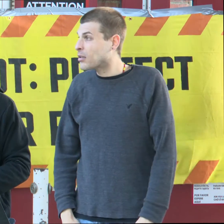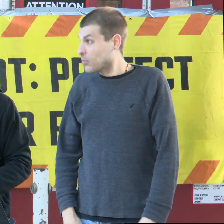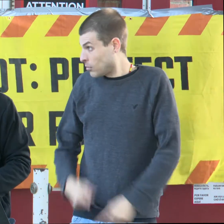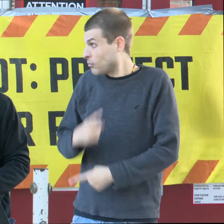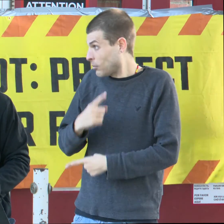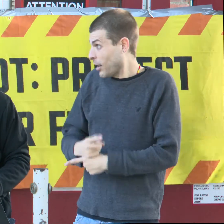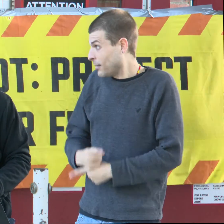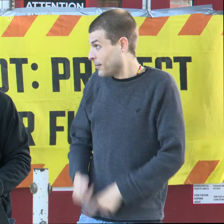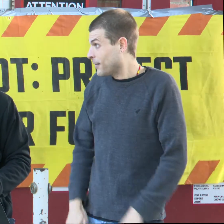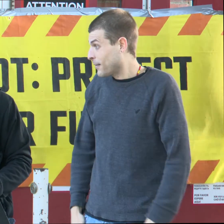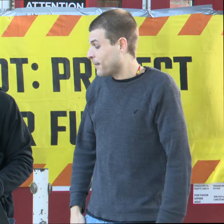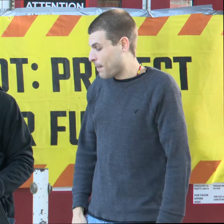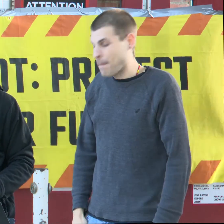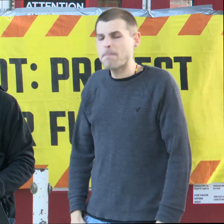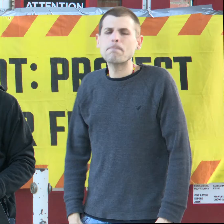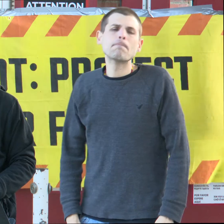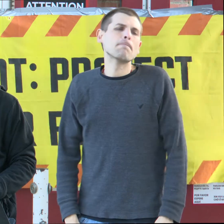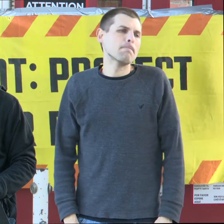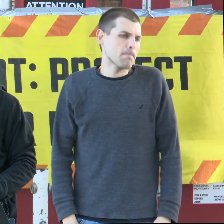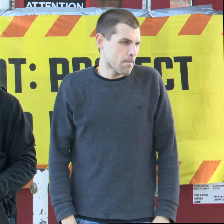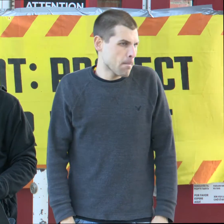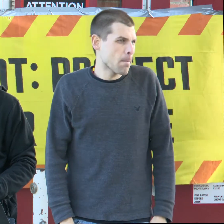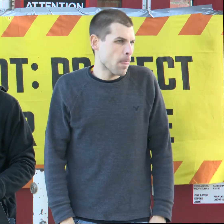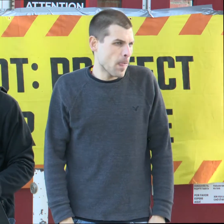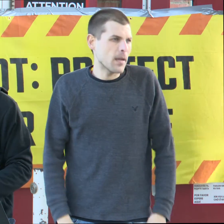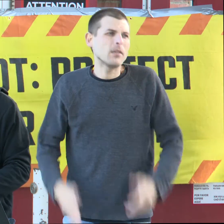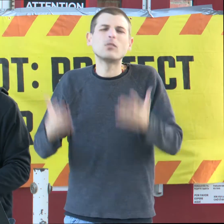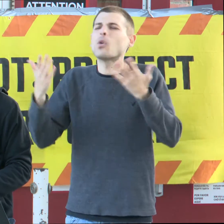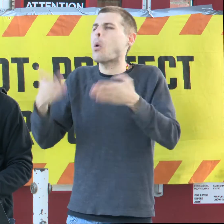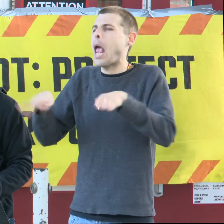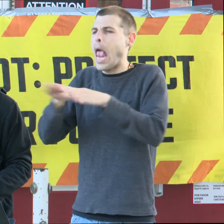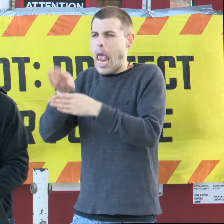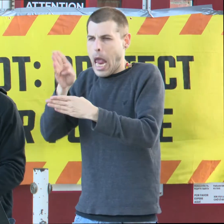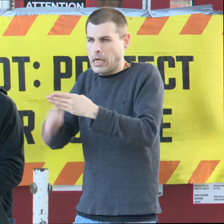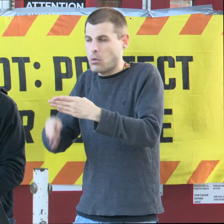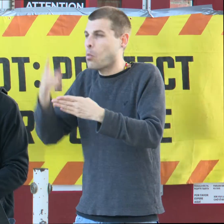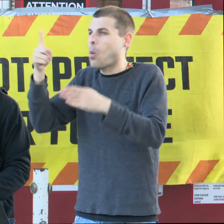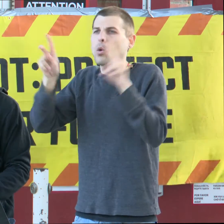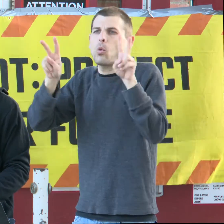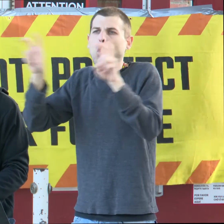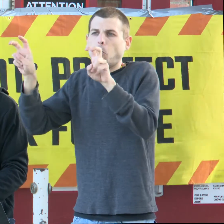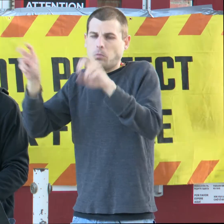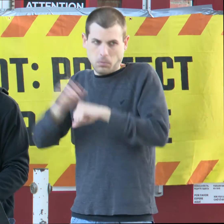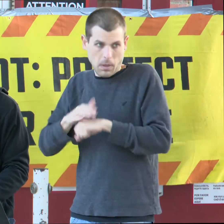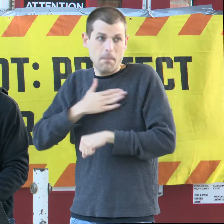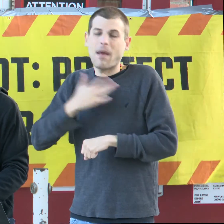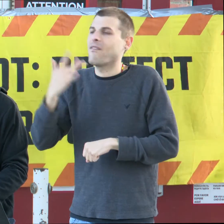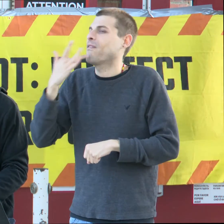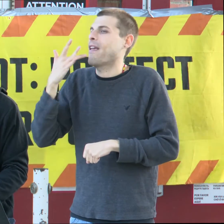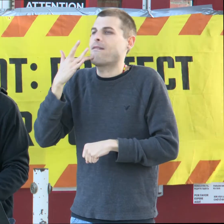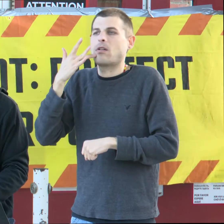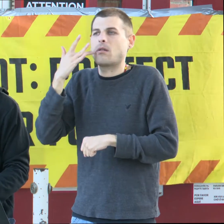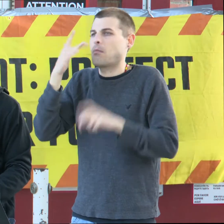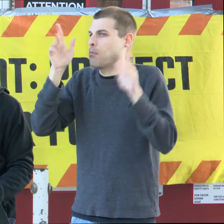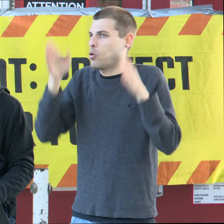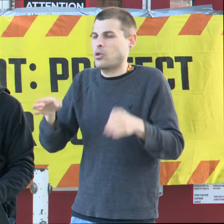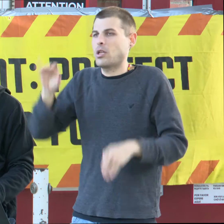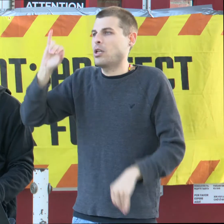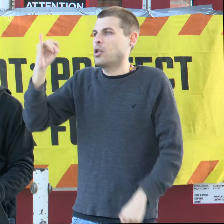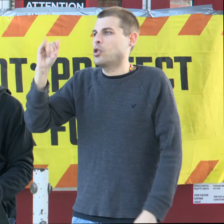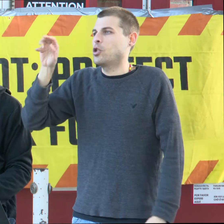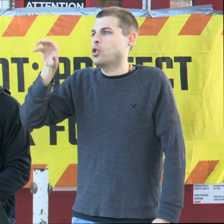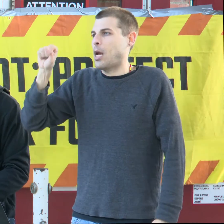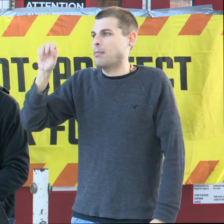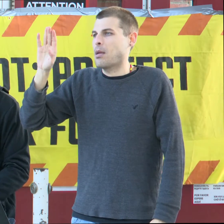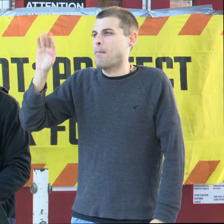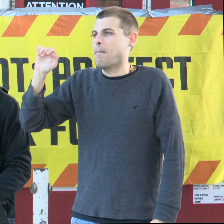Right? So, one thing that I want to end here with is a quote from one of my favorite human rights activists, James Baldwin.